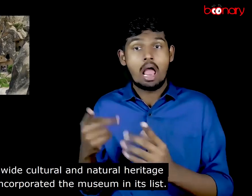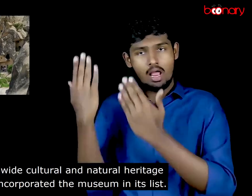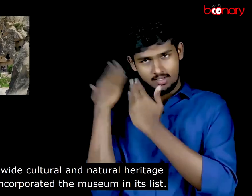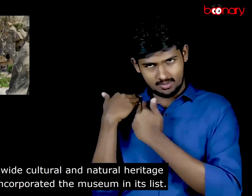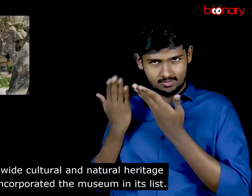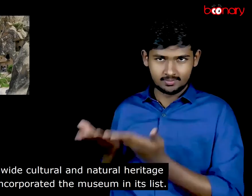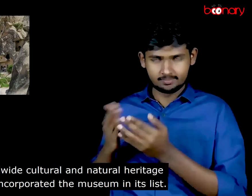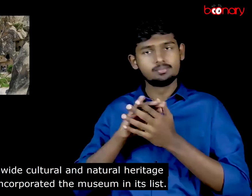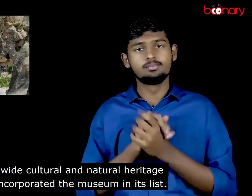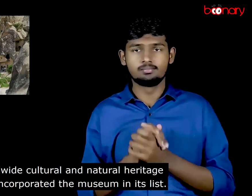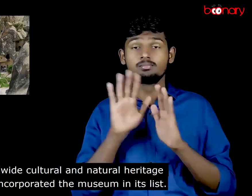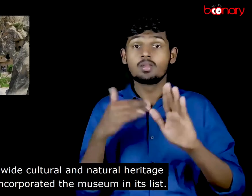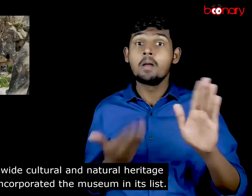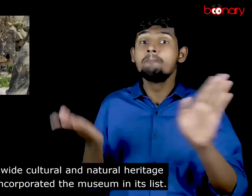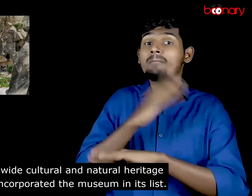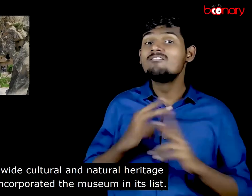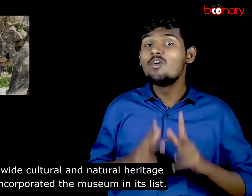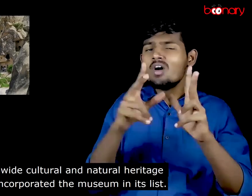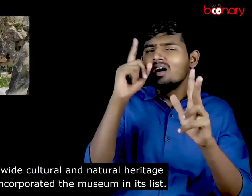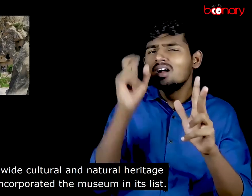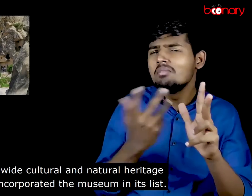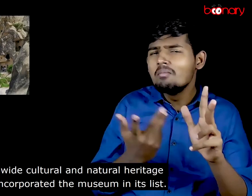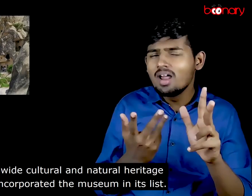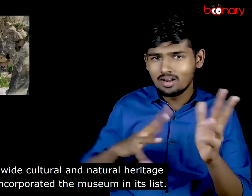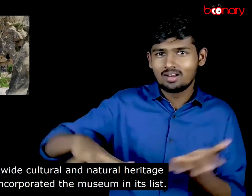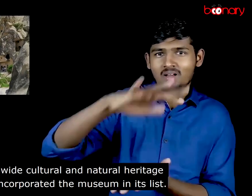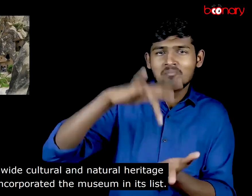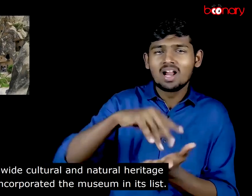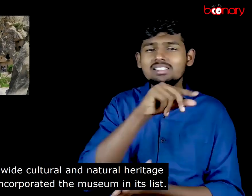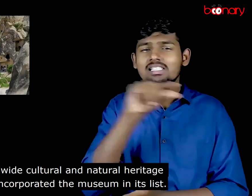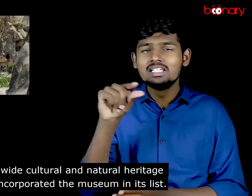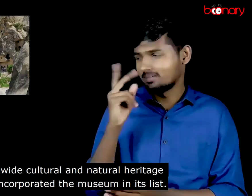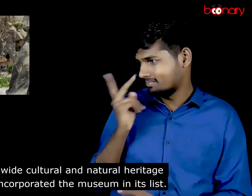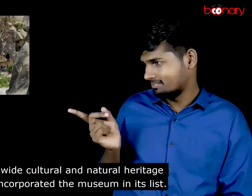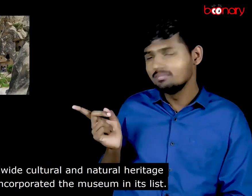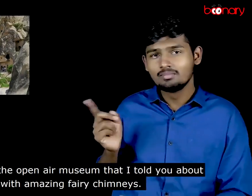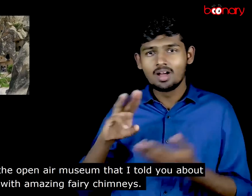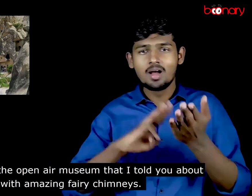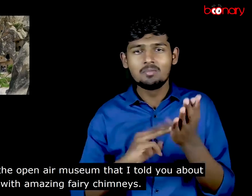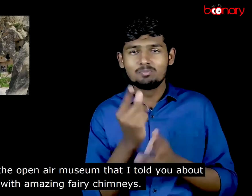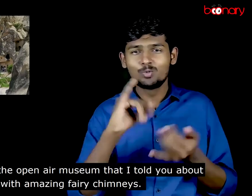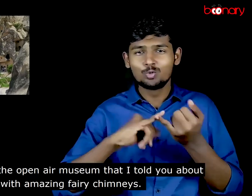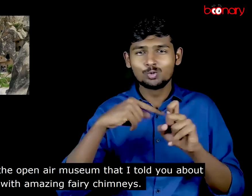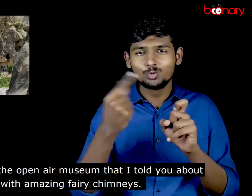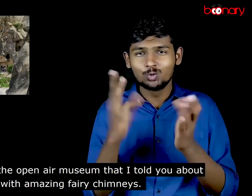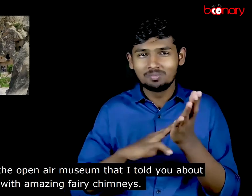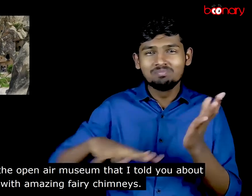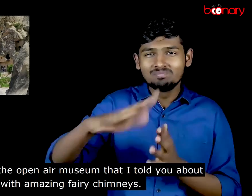cultural and natural heritage, has incorporated the museum in its list. Remember the open-air museum